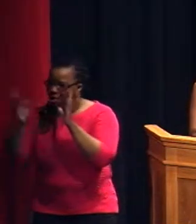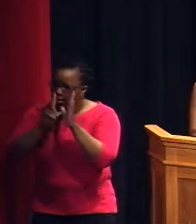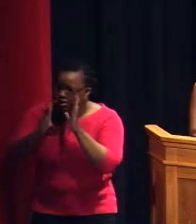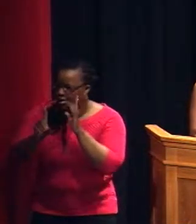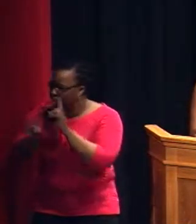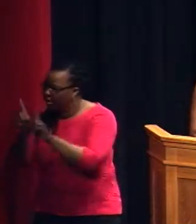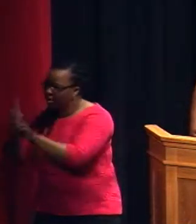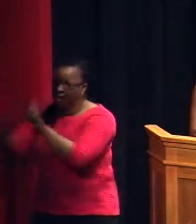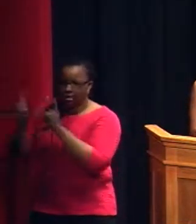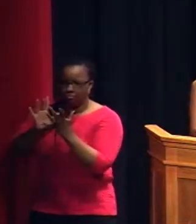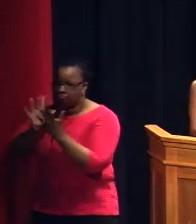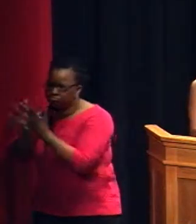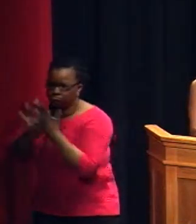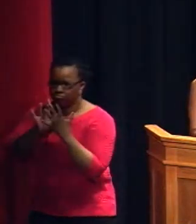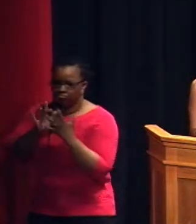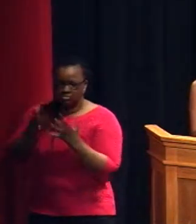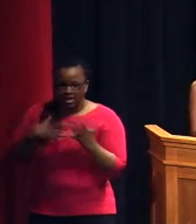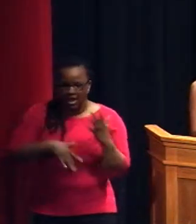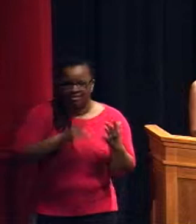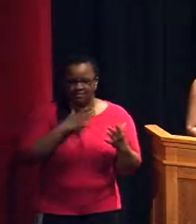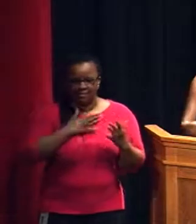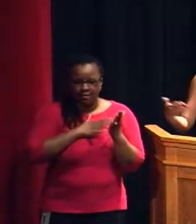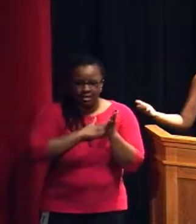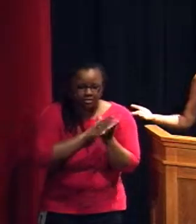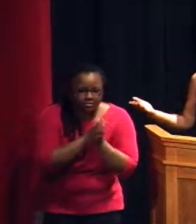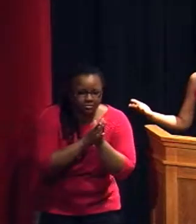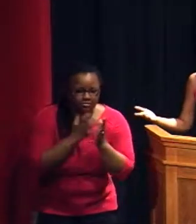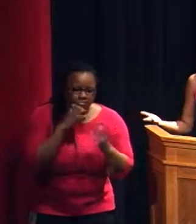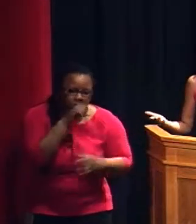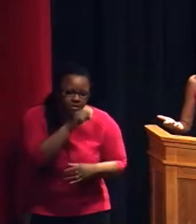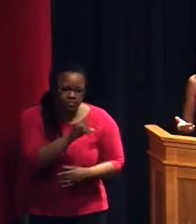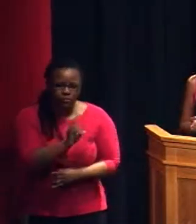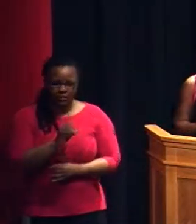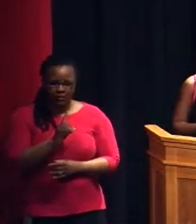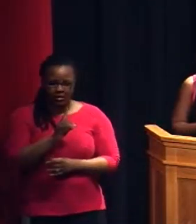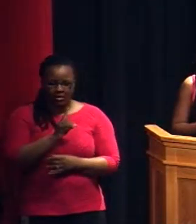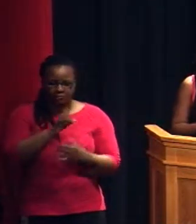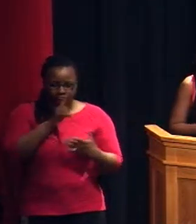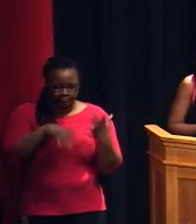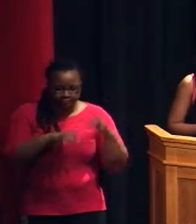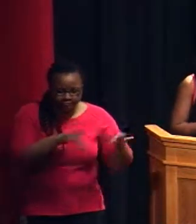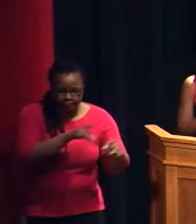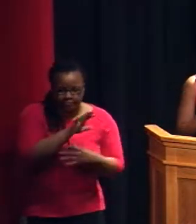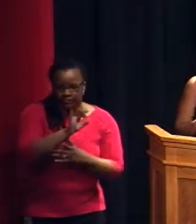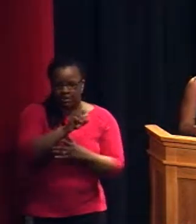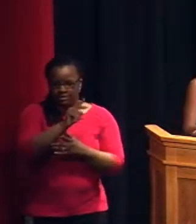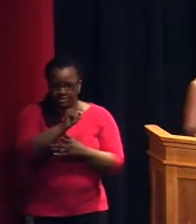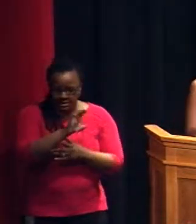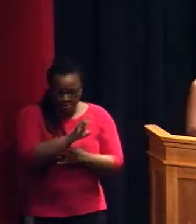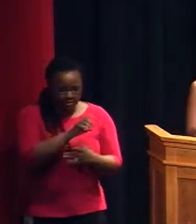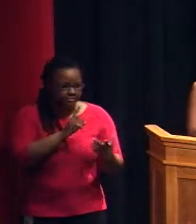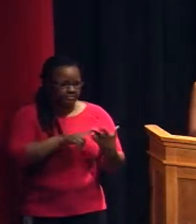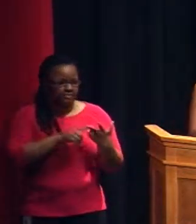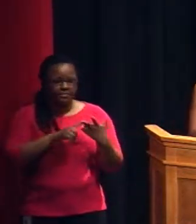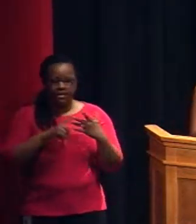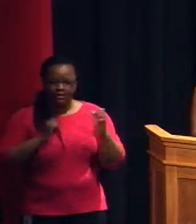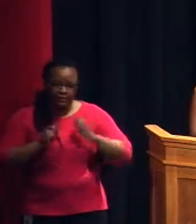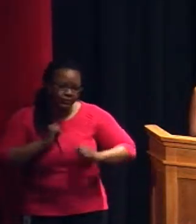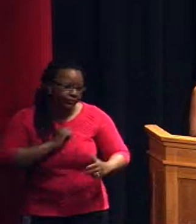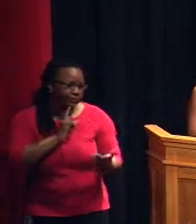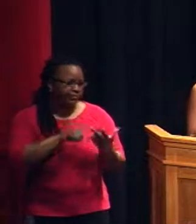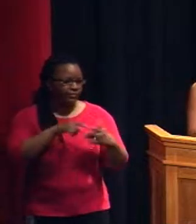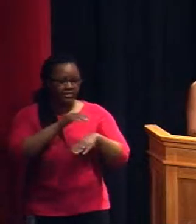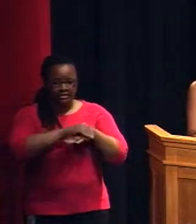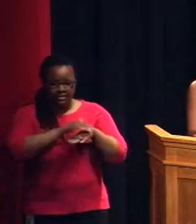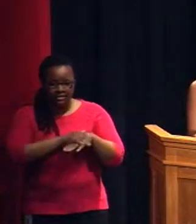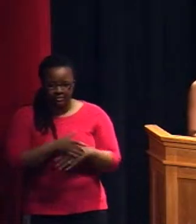my passion in theater and forensics and English and studying continuities throughout history. And you can find yours too and use it to